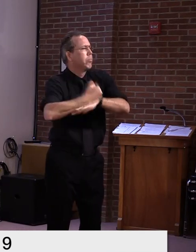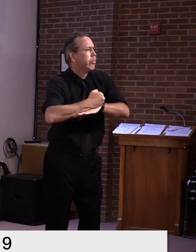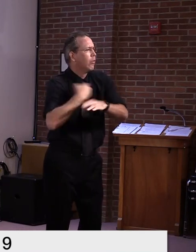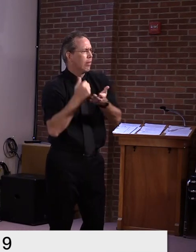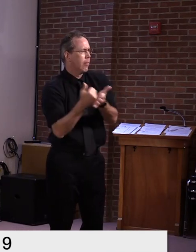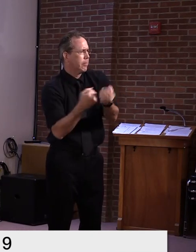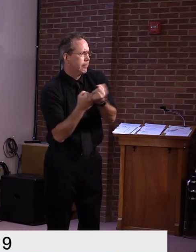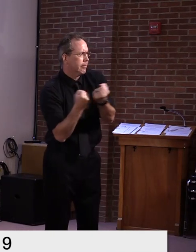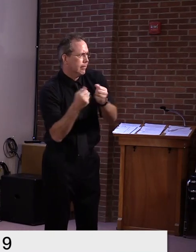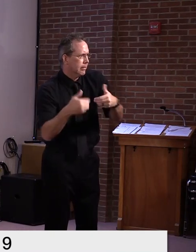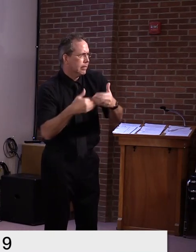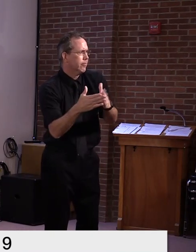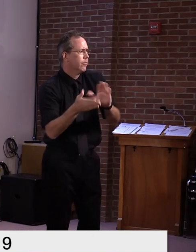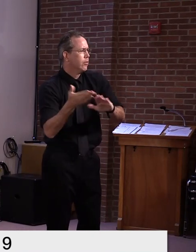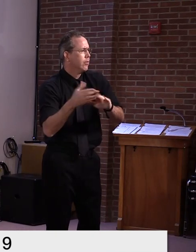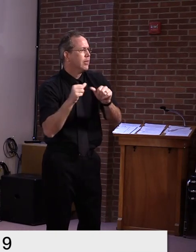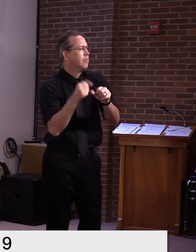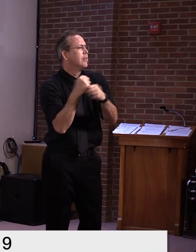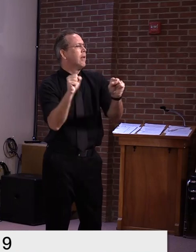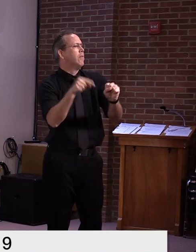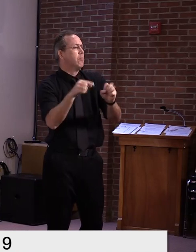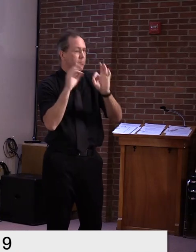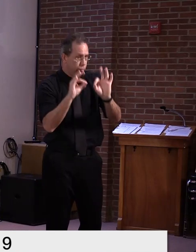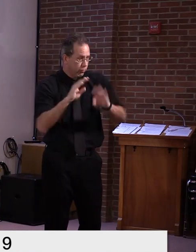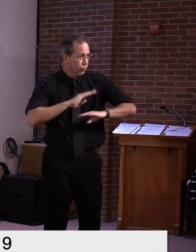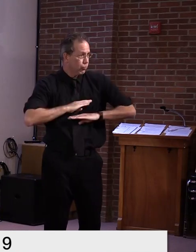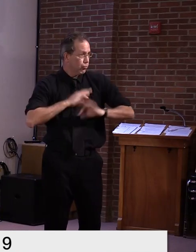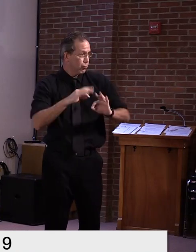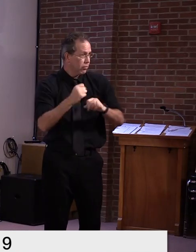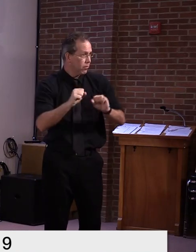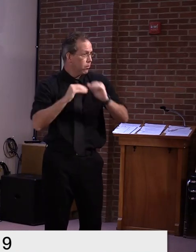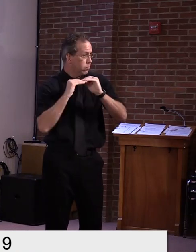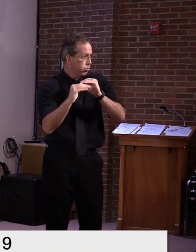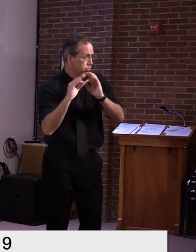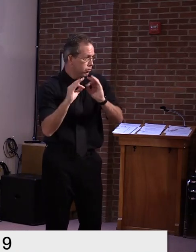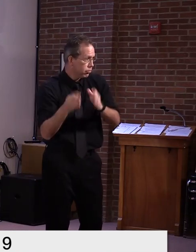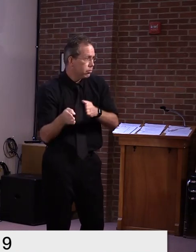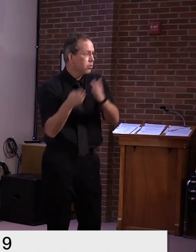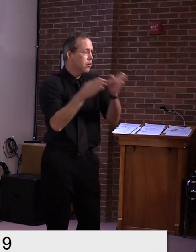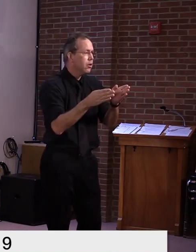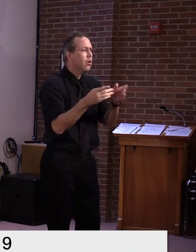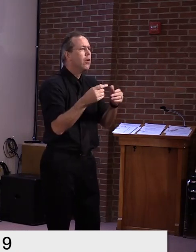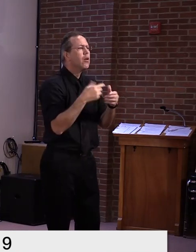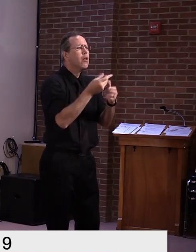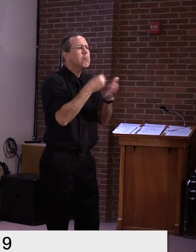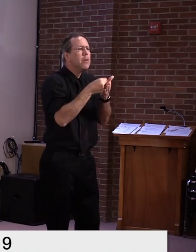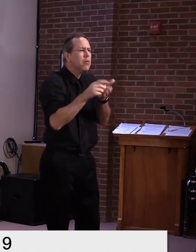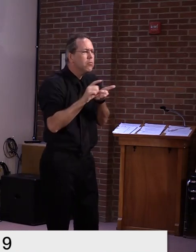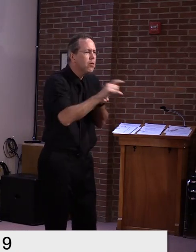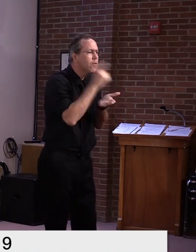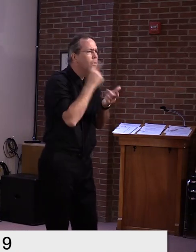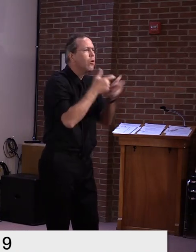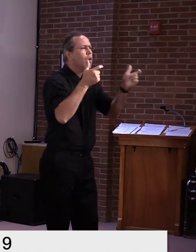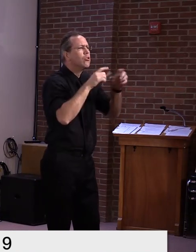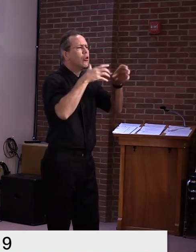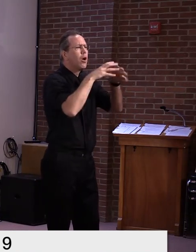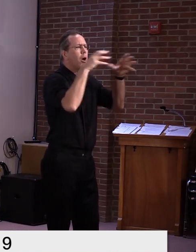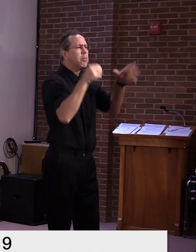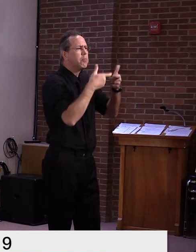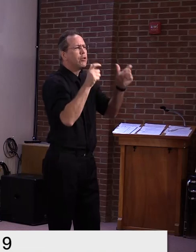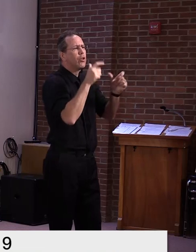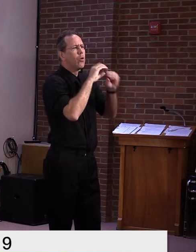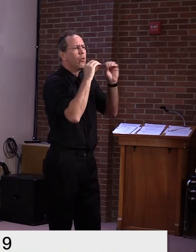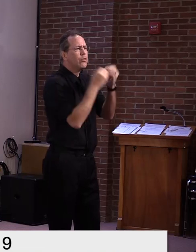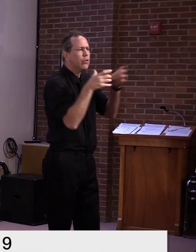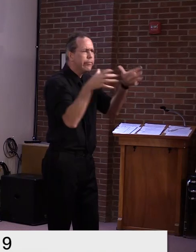going out over the next few weeks to other entities, usually larger entities, that more information has to be sort of reviewed before